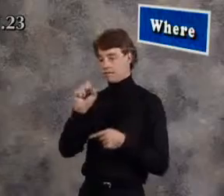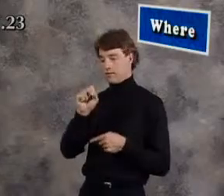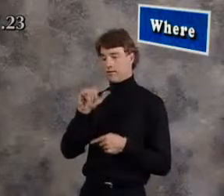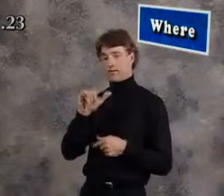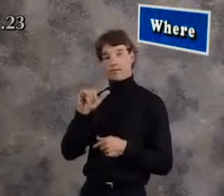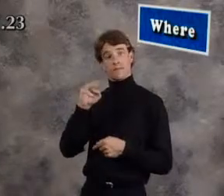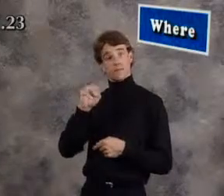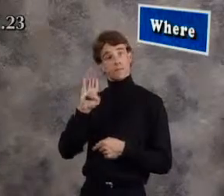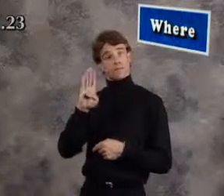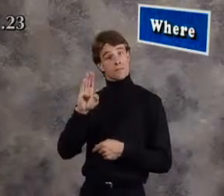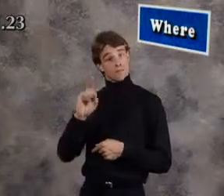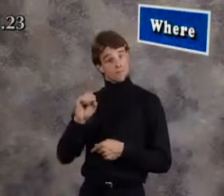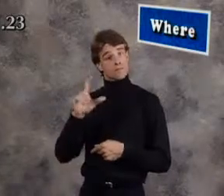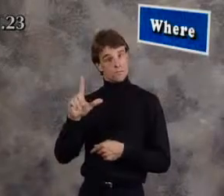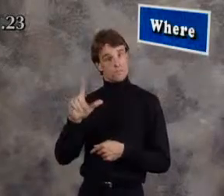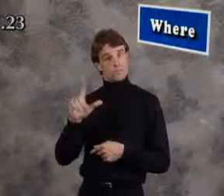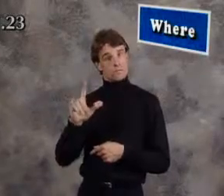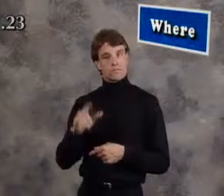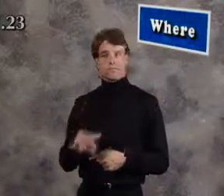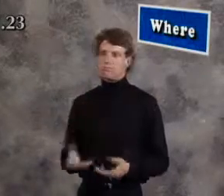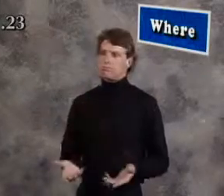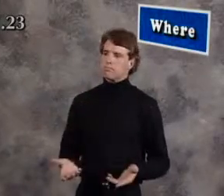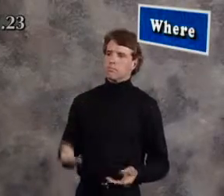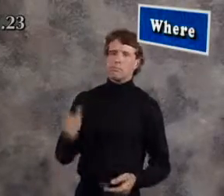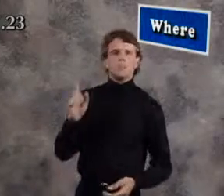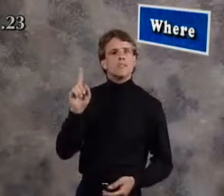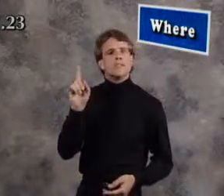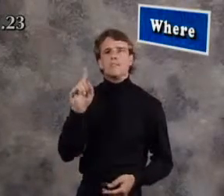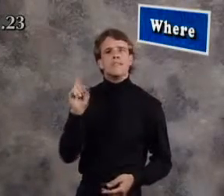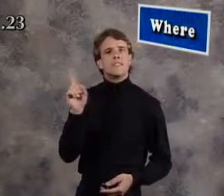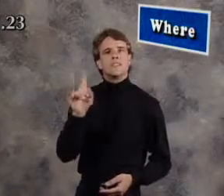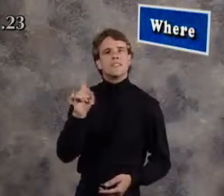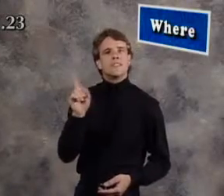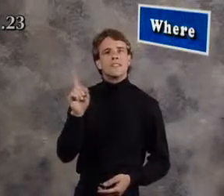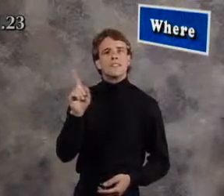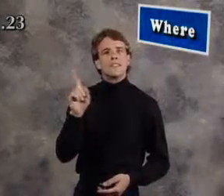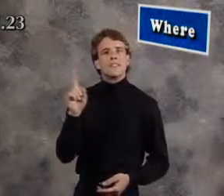This is a symbol representing that concept. Where?